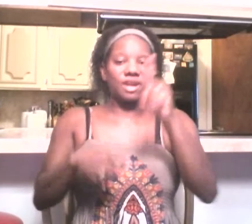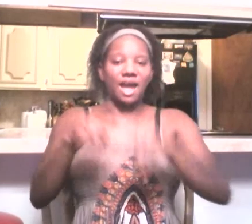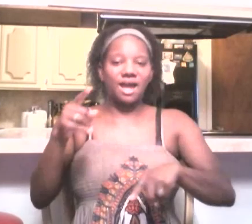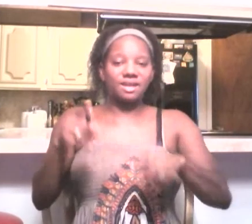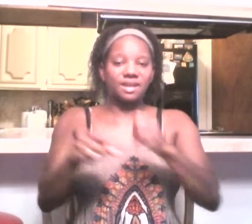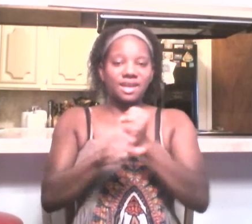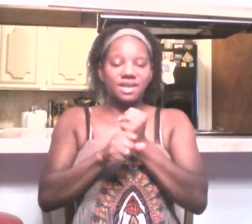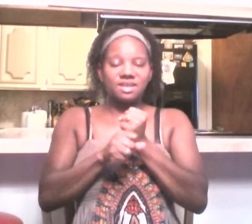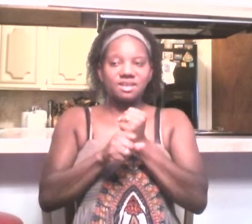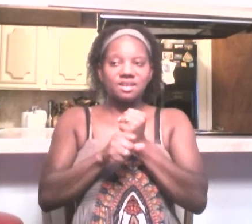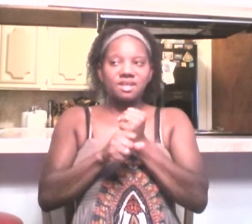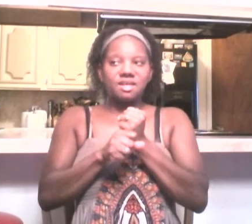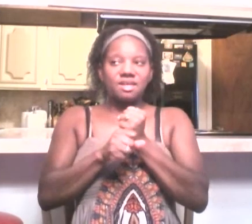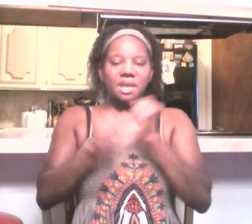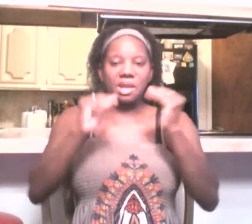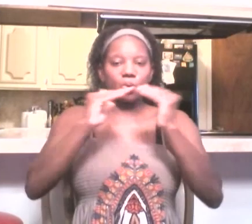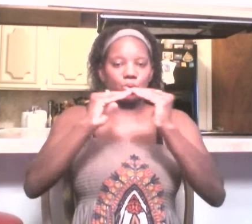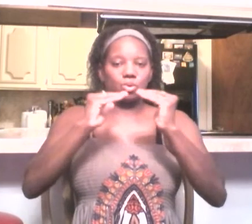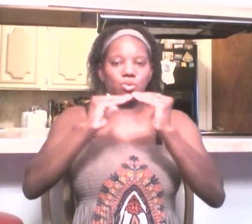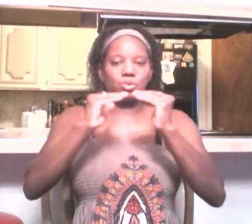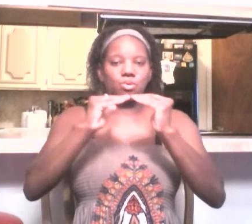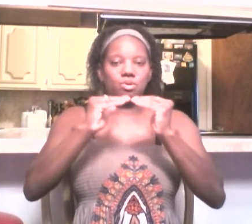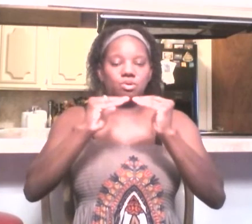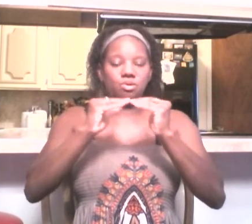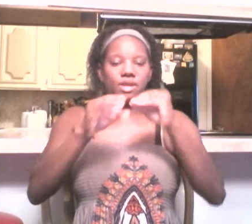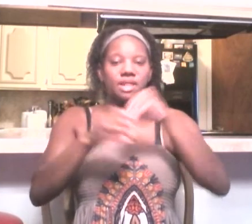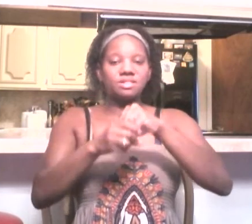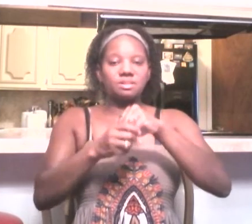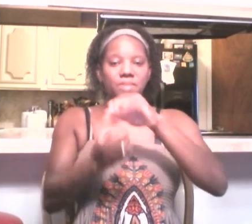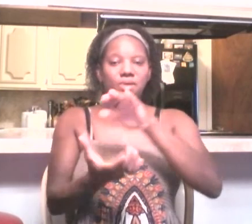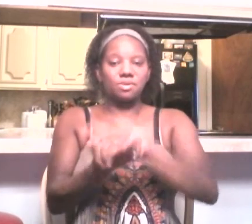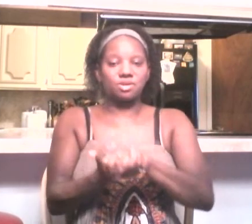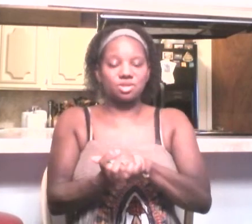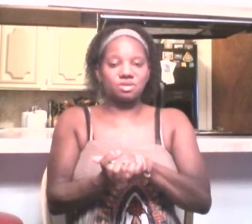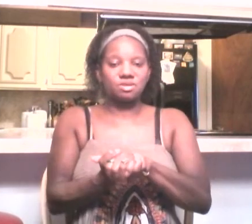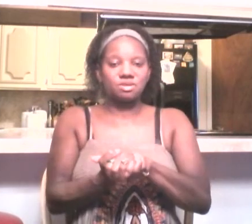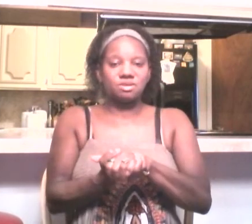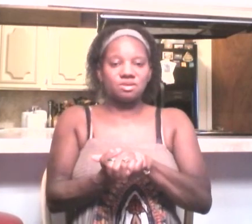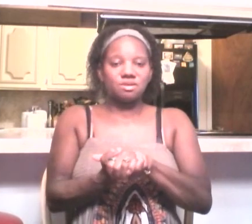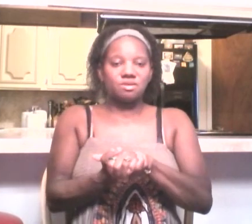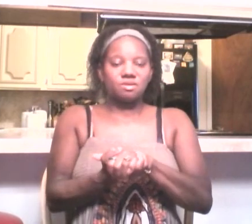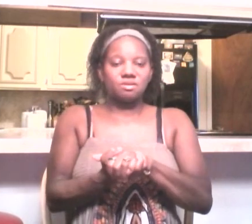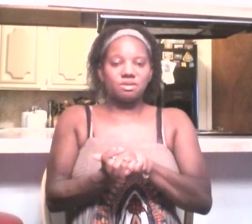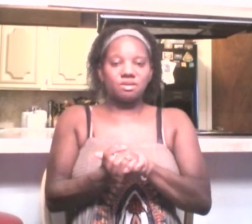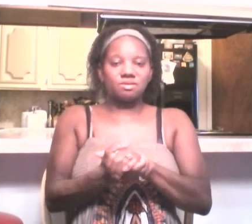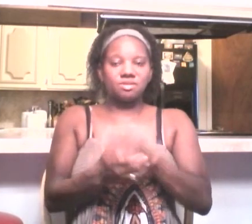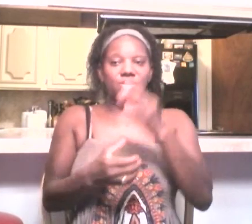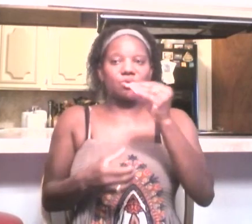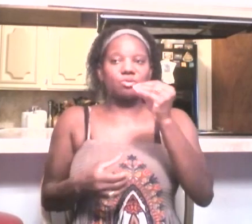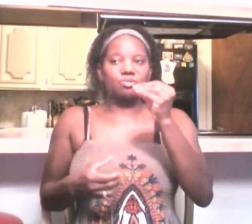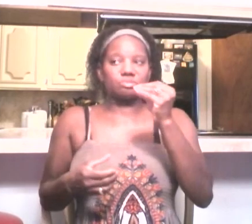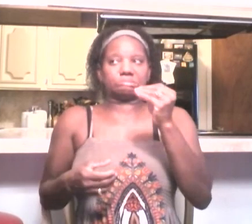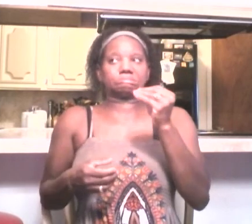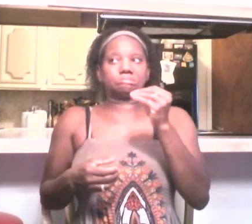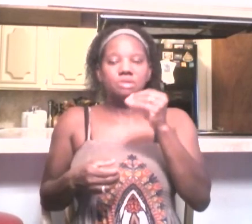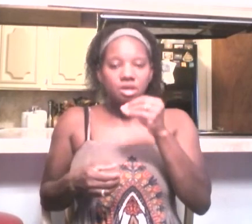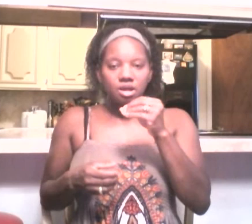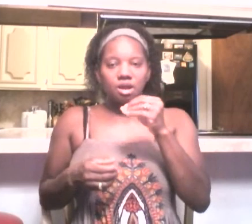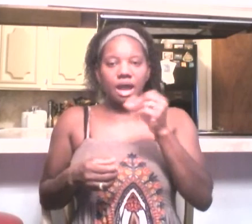not get equal in the marriage. so I